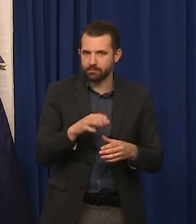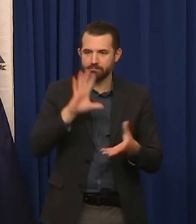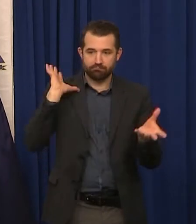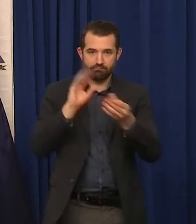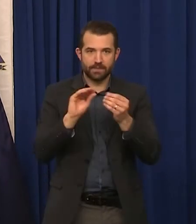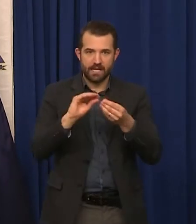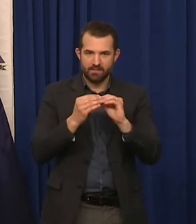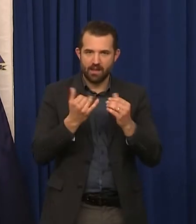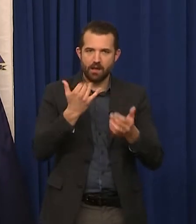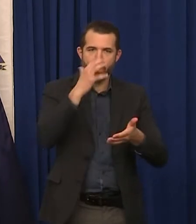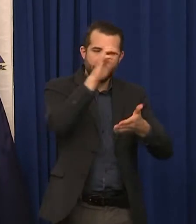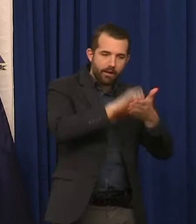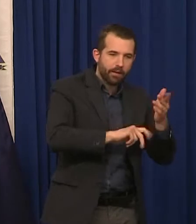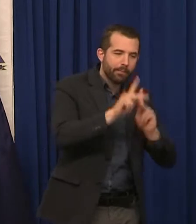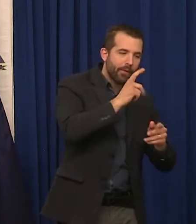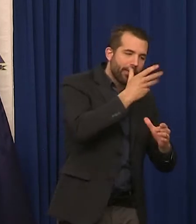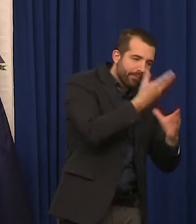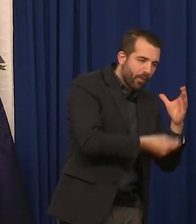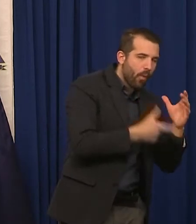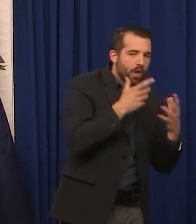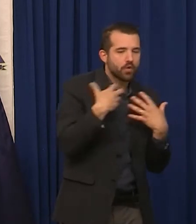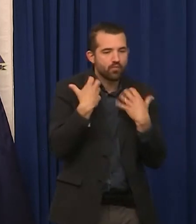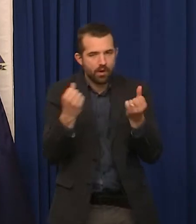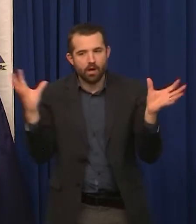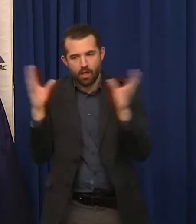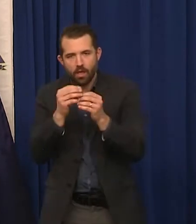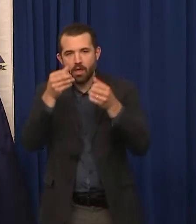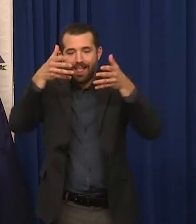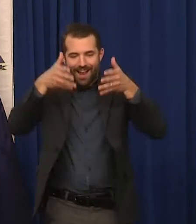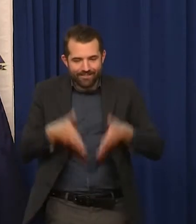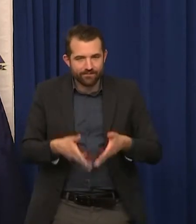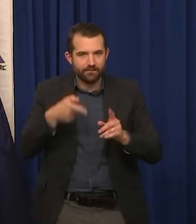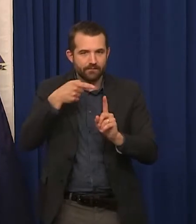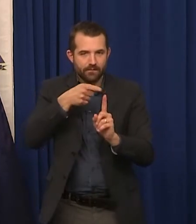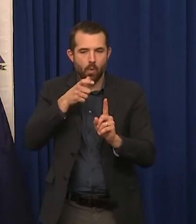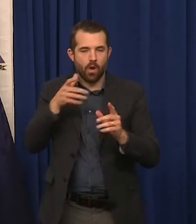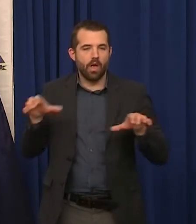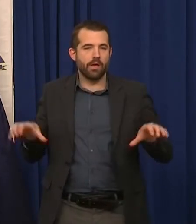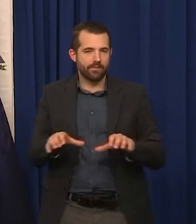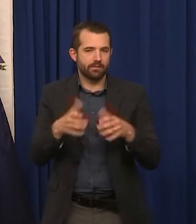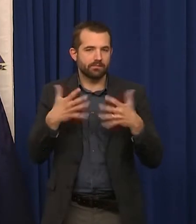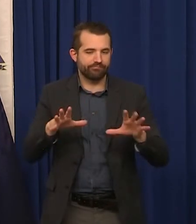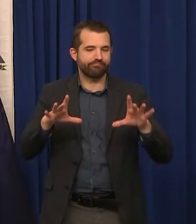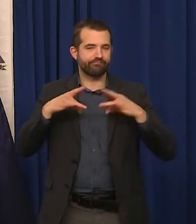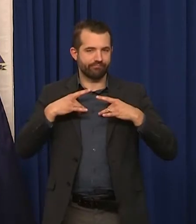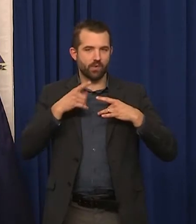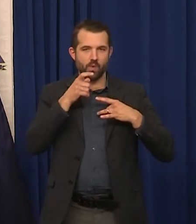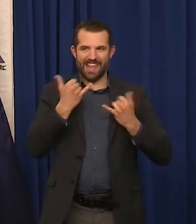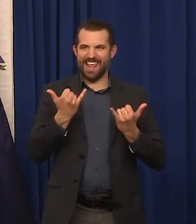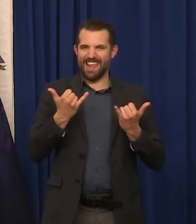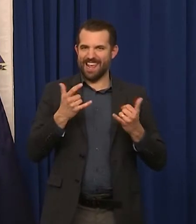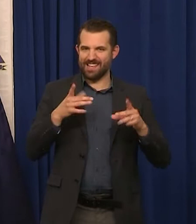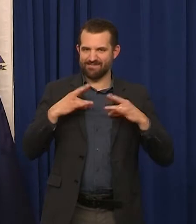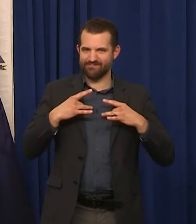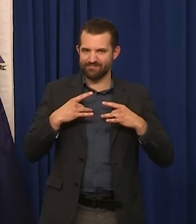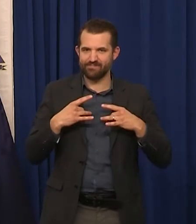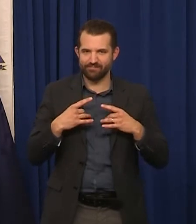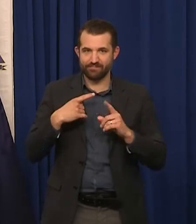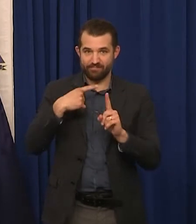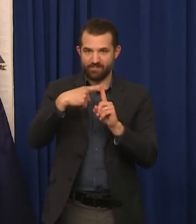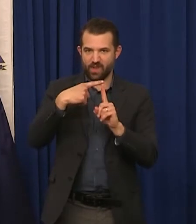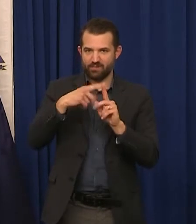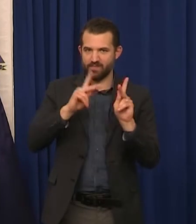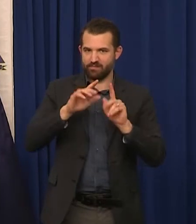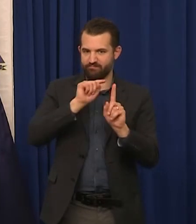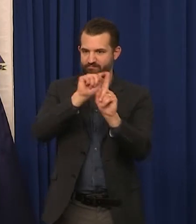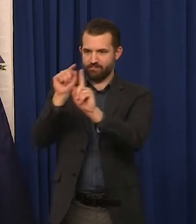cases actually, number of people who've recovered has actually gone above the number of active cases we have today. Just want to get your thoughts